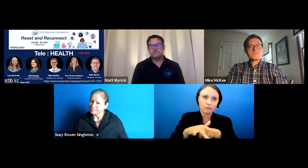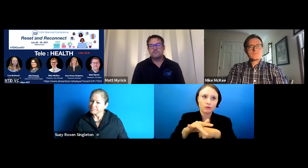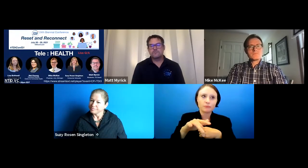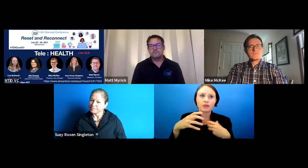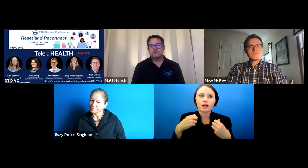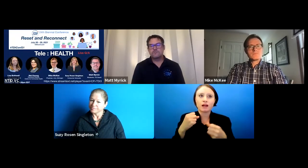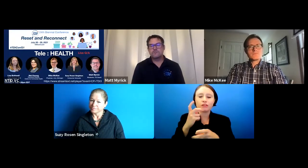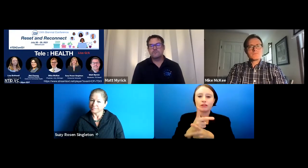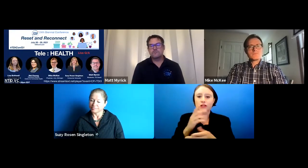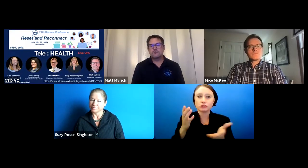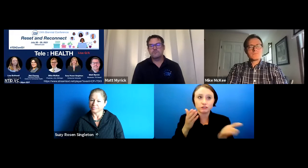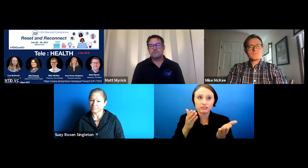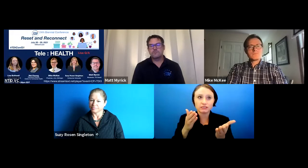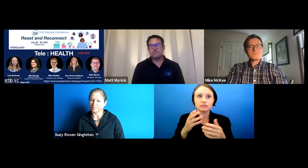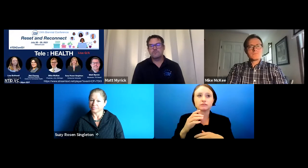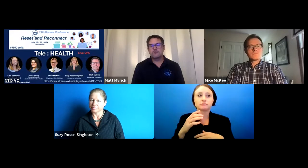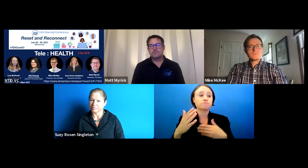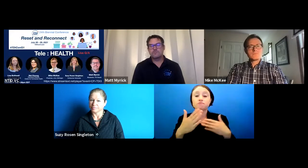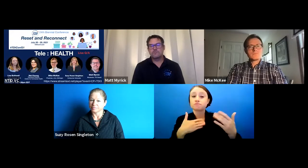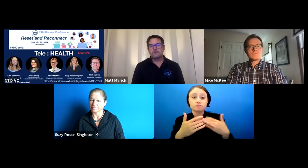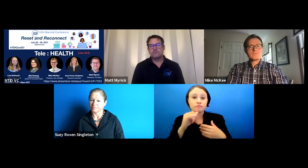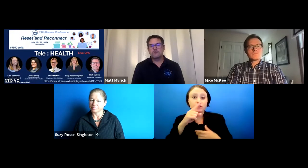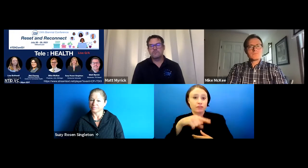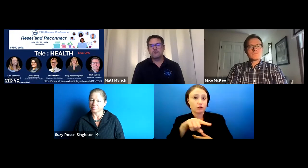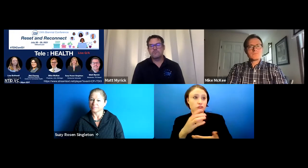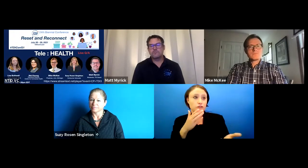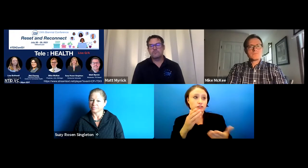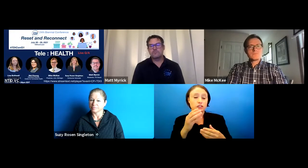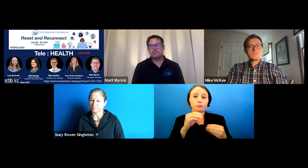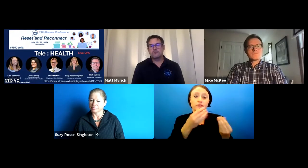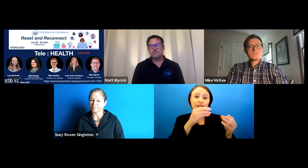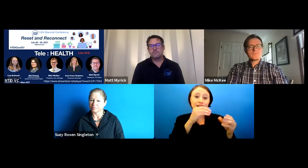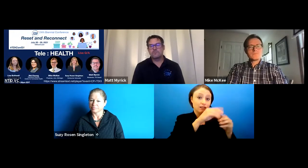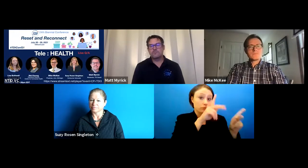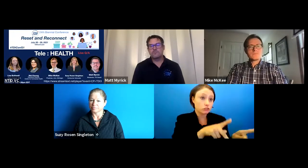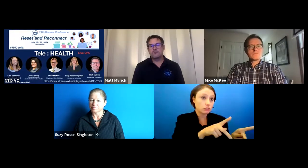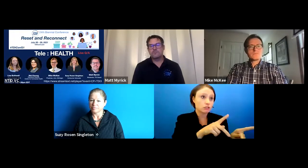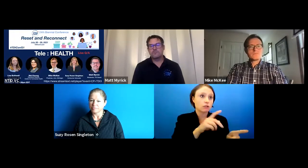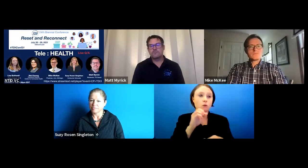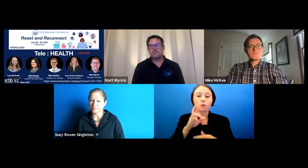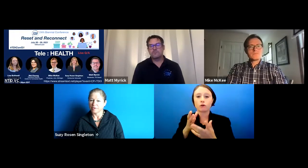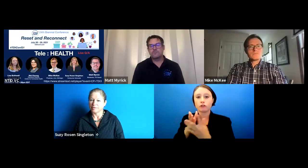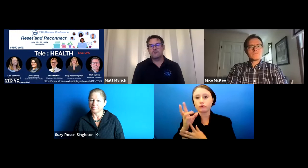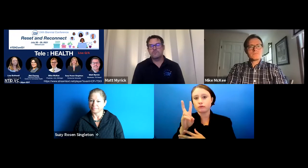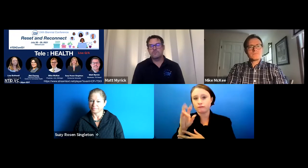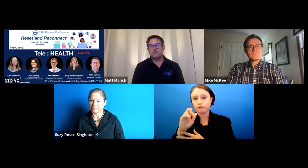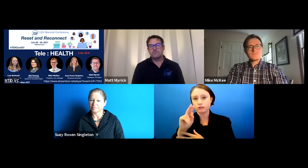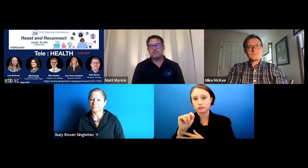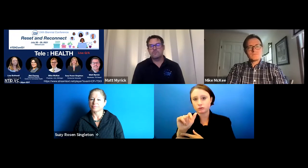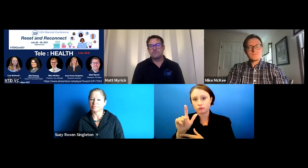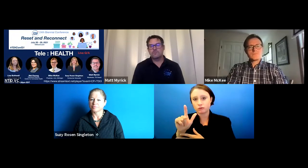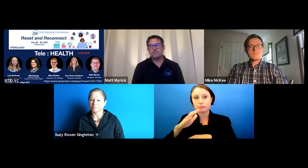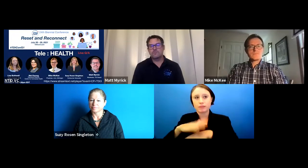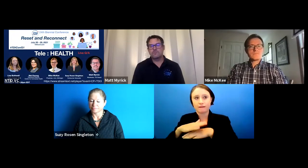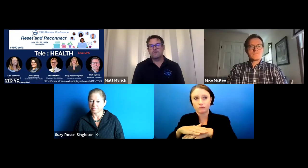equal access to available healthcare services, regardless of if those services are provided in